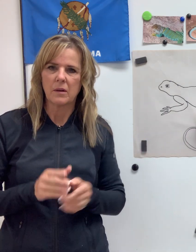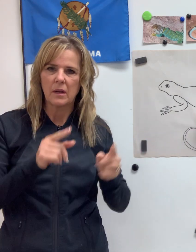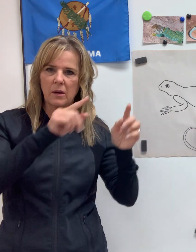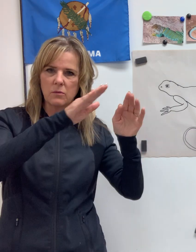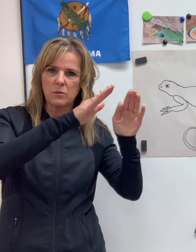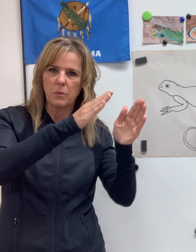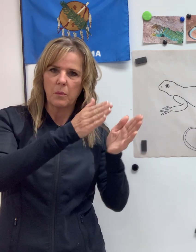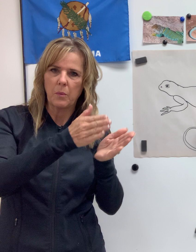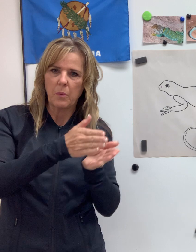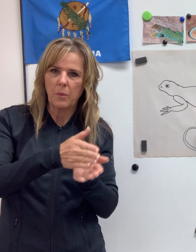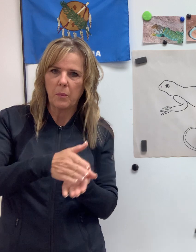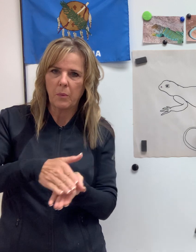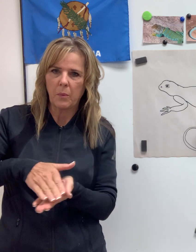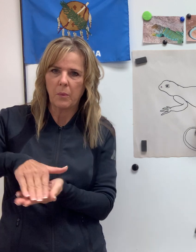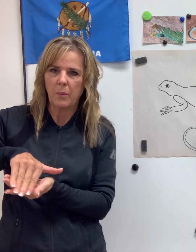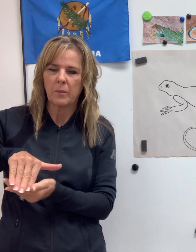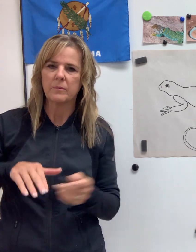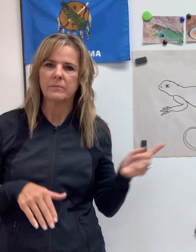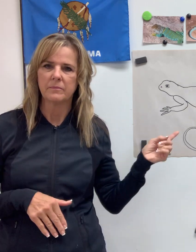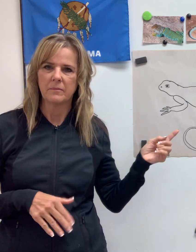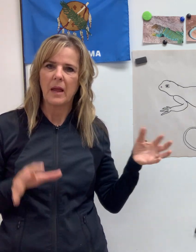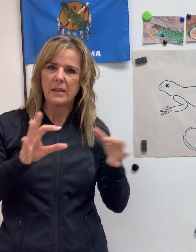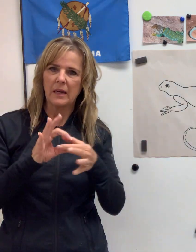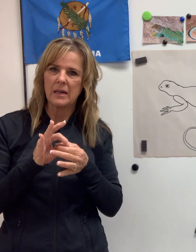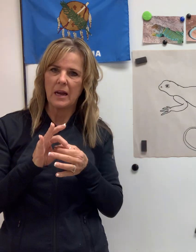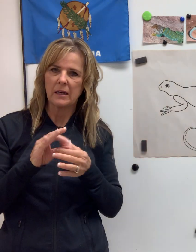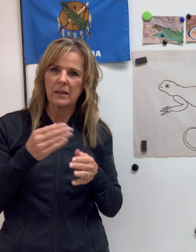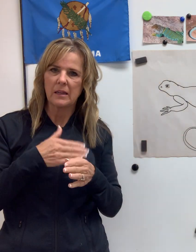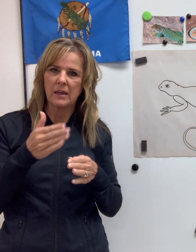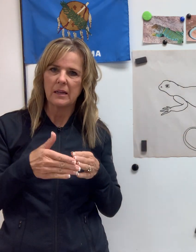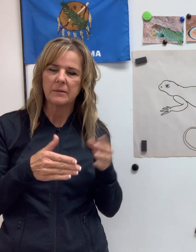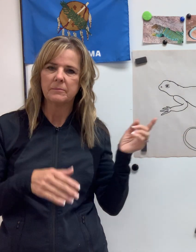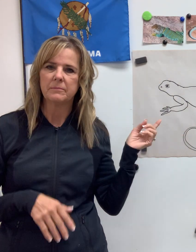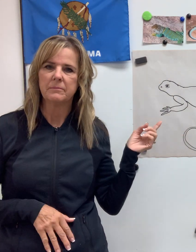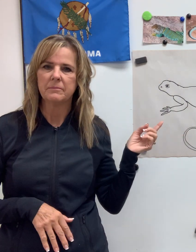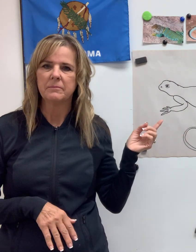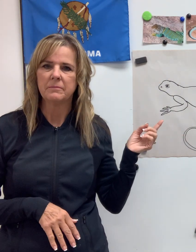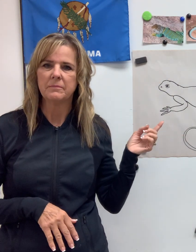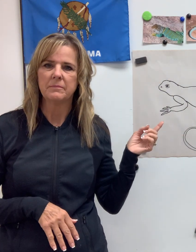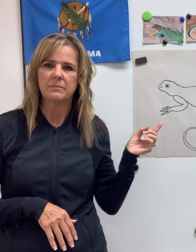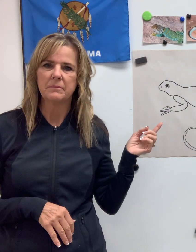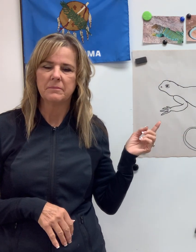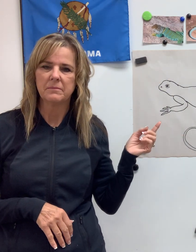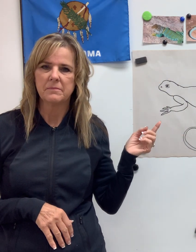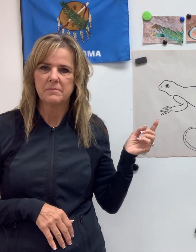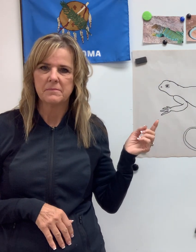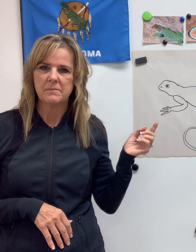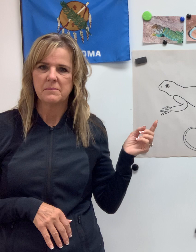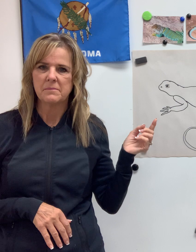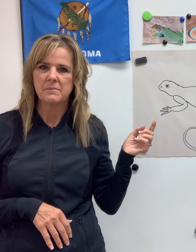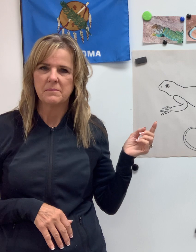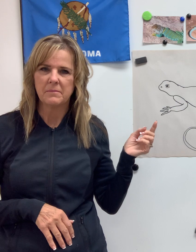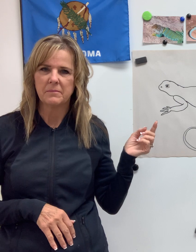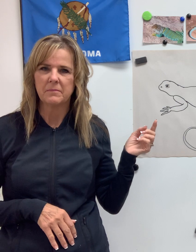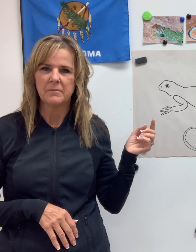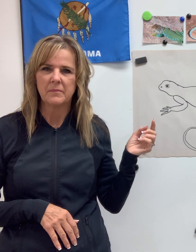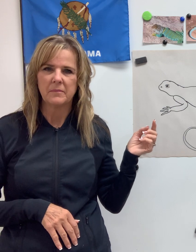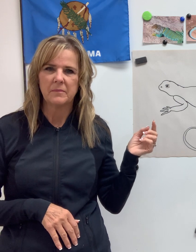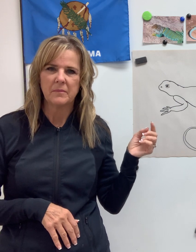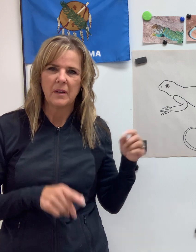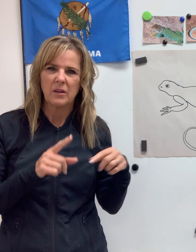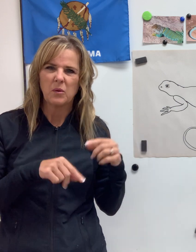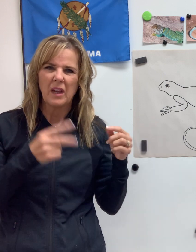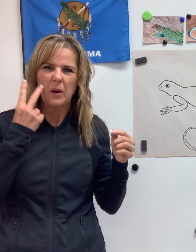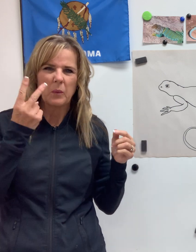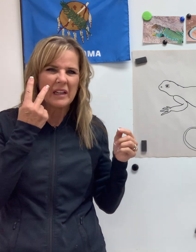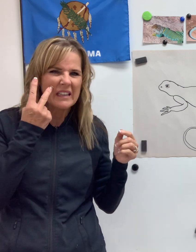tail, and I'm just going to let it touch, just let it sort of disappear. Now you can barely see his other